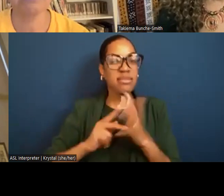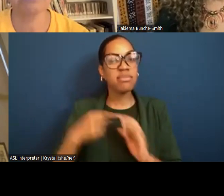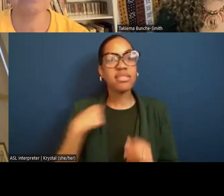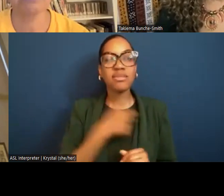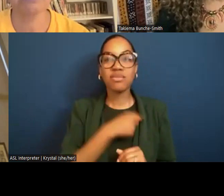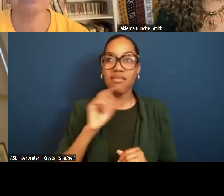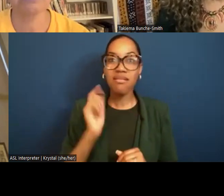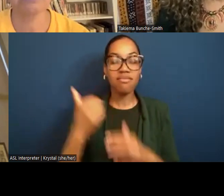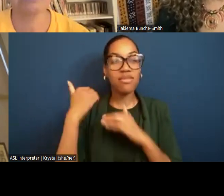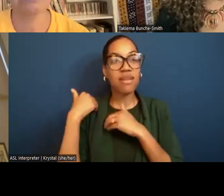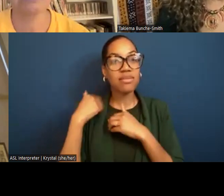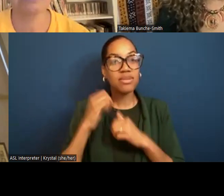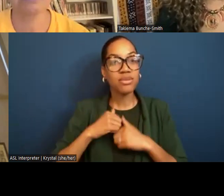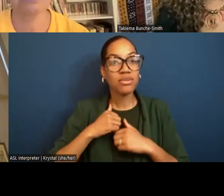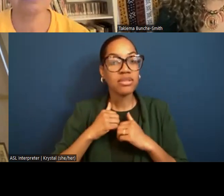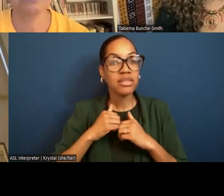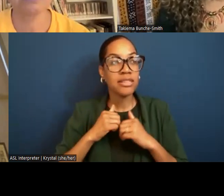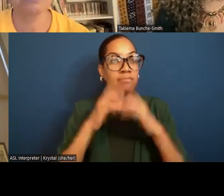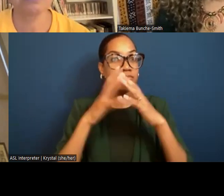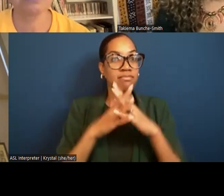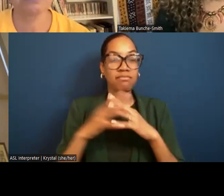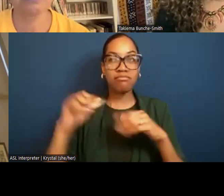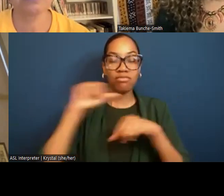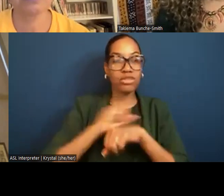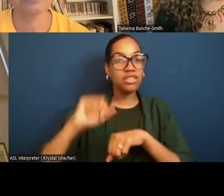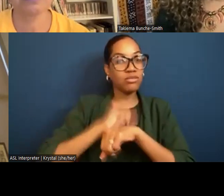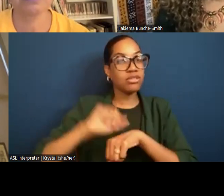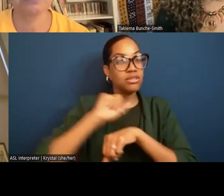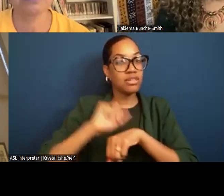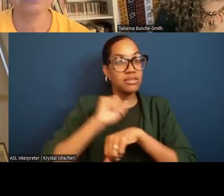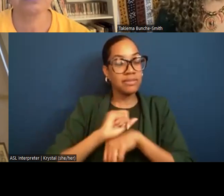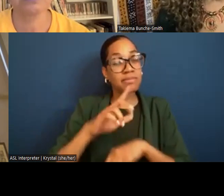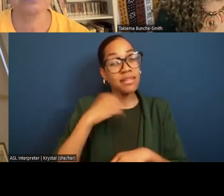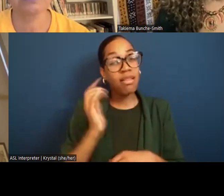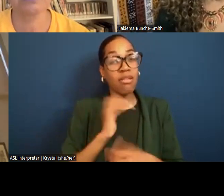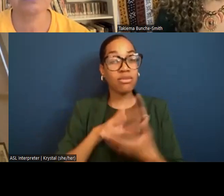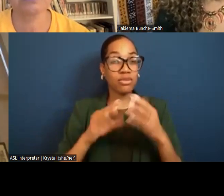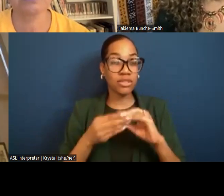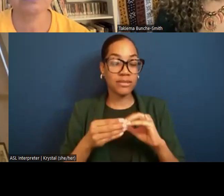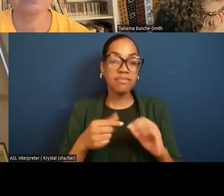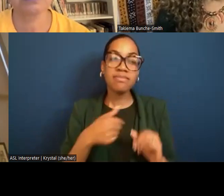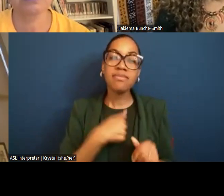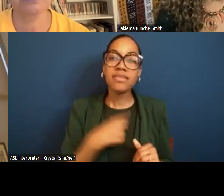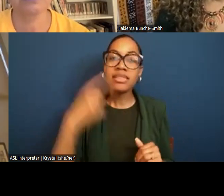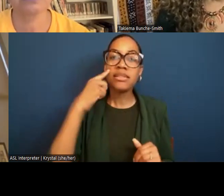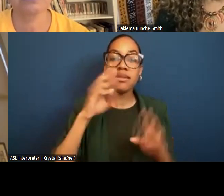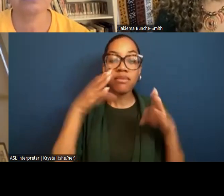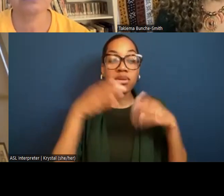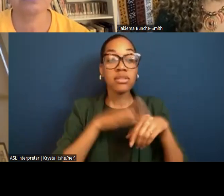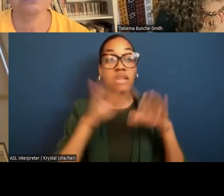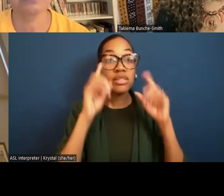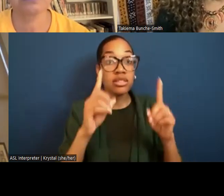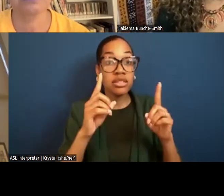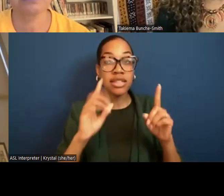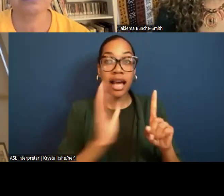a role to play and we got to have a story to tell behind the work that we want to do. And so I really do think that focusing on education and getting people to really